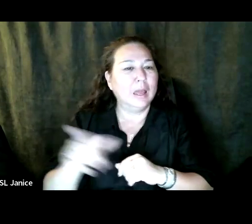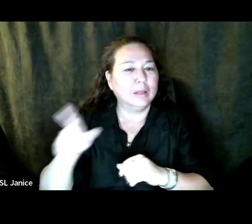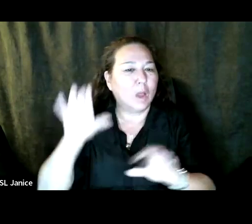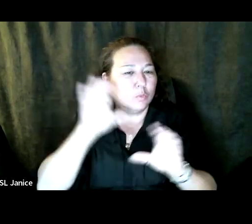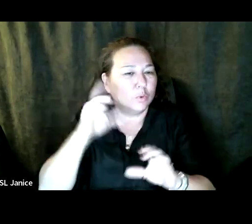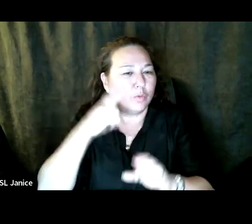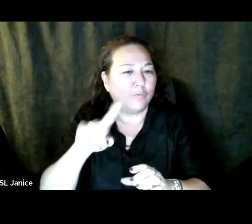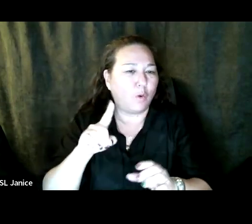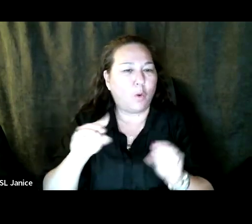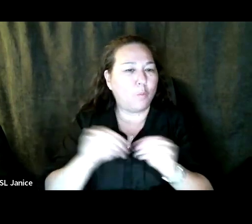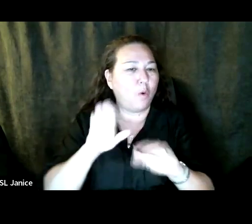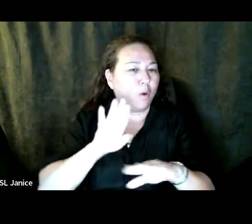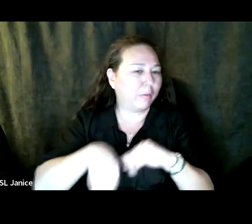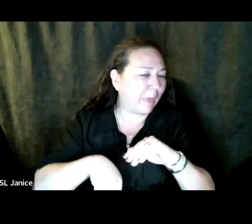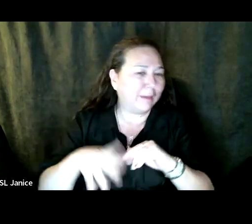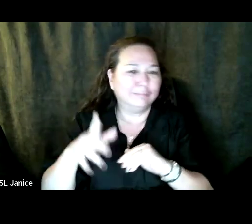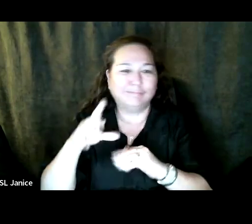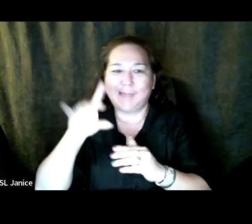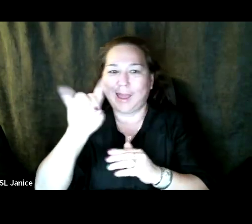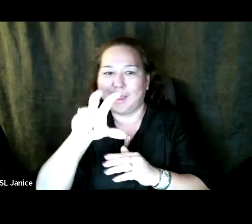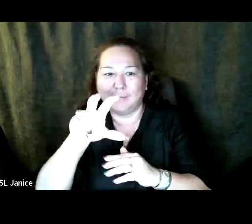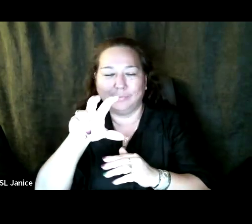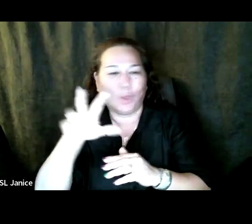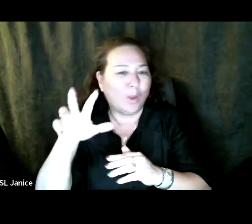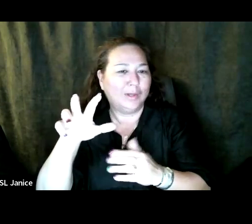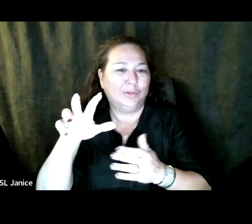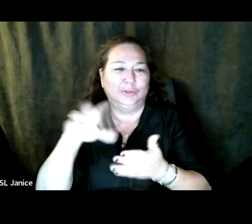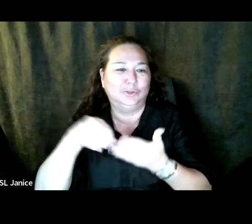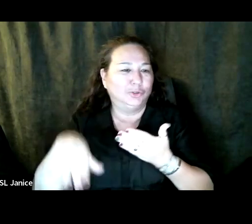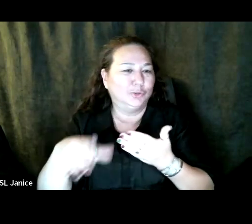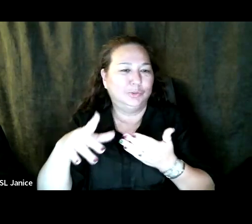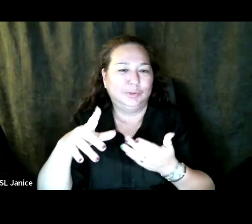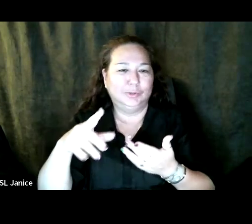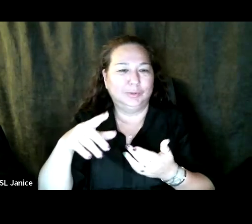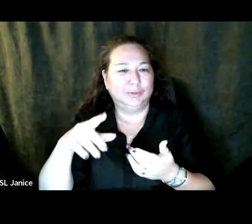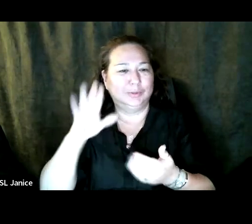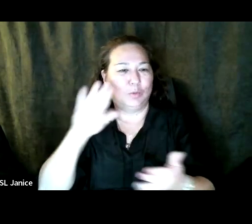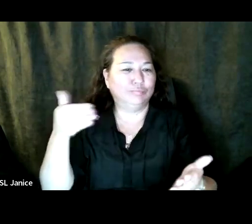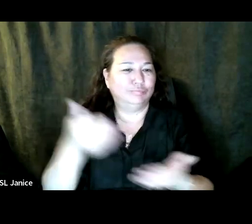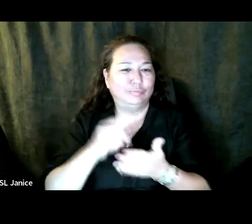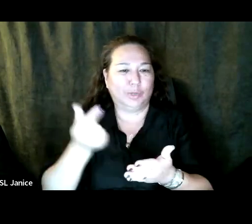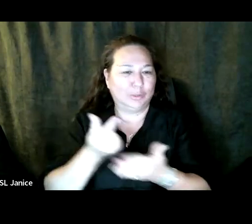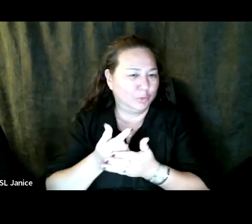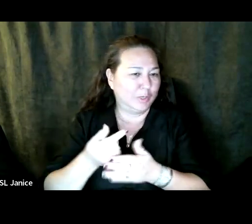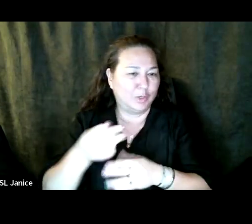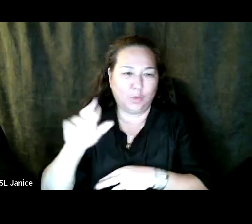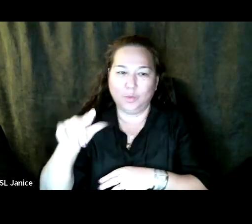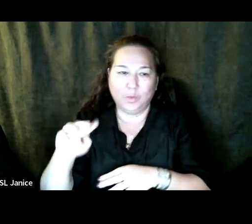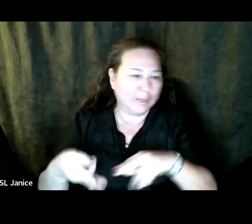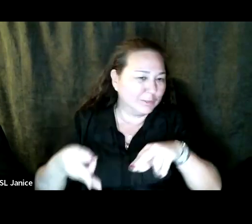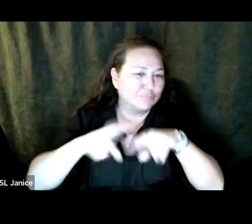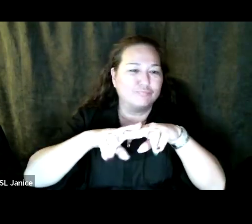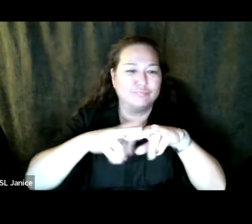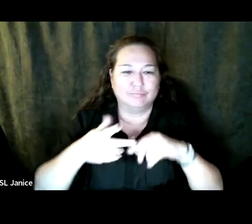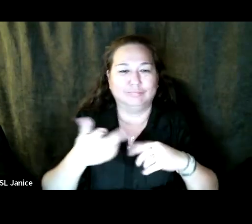high graduation rates and high college acceptance rates. It has a long-standing commitment to full inclusion, as well as a proven track record of